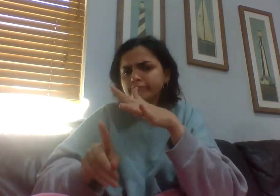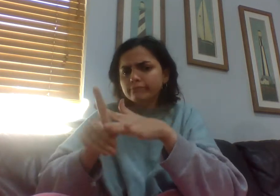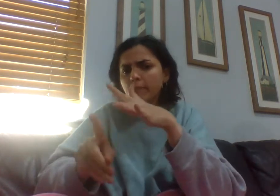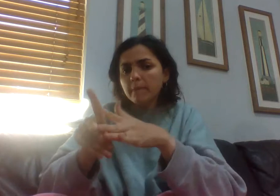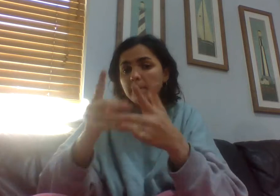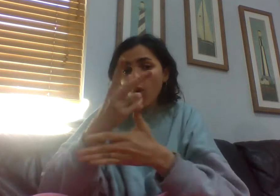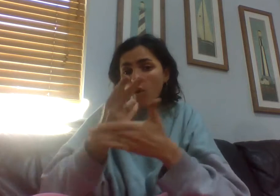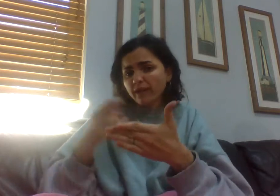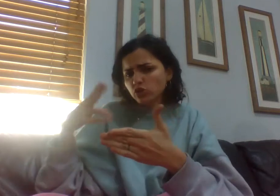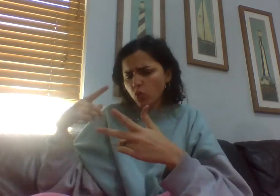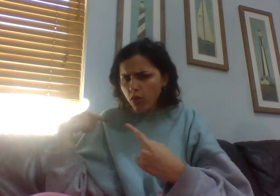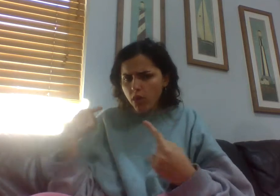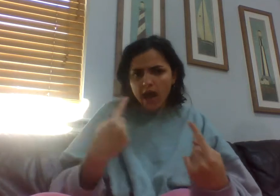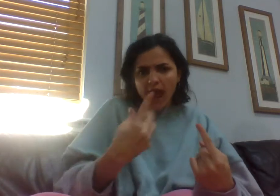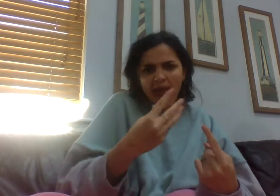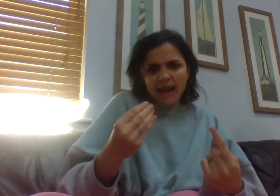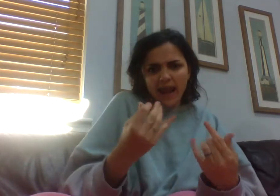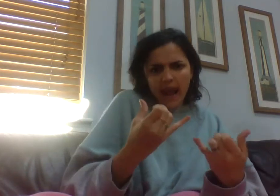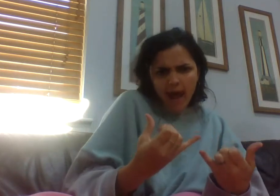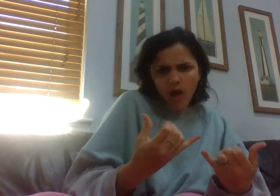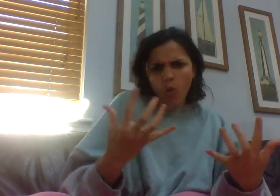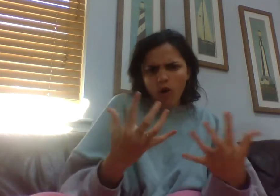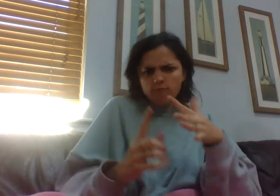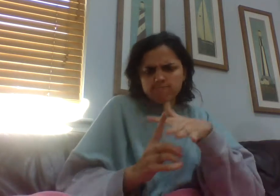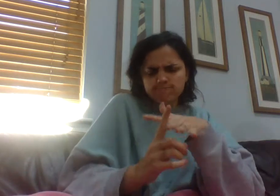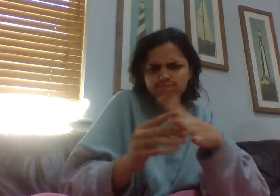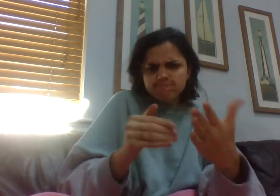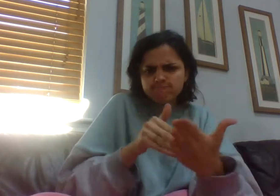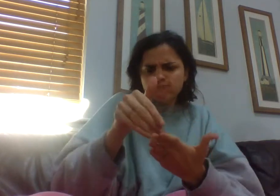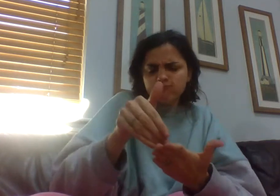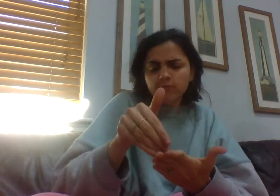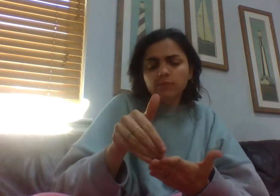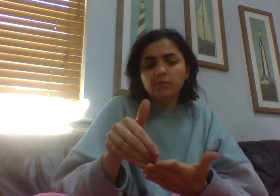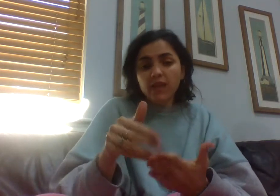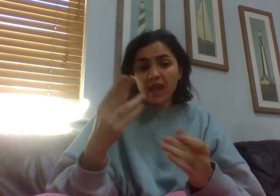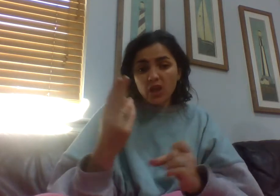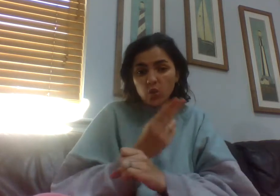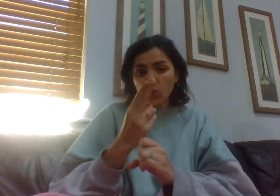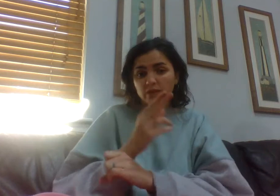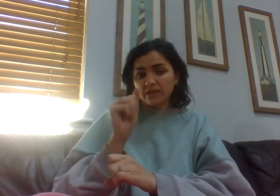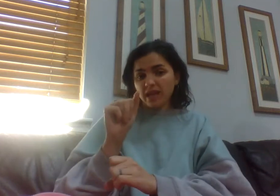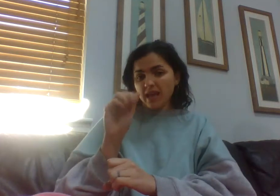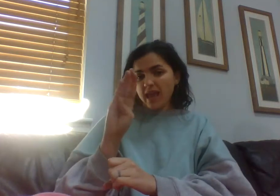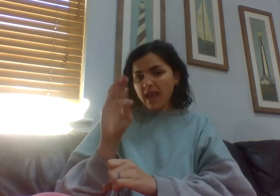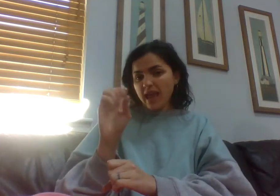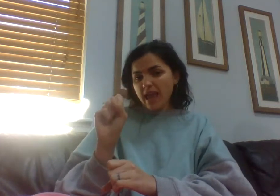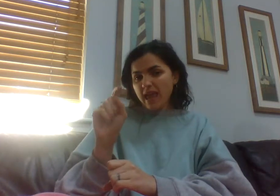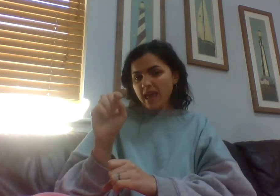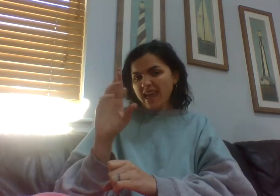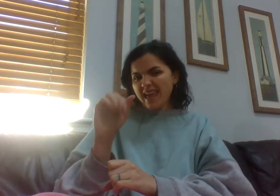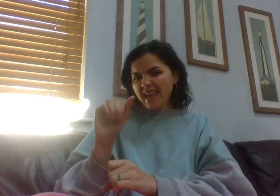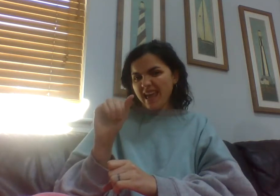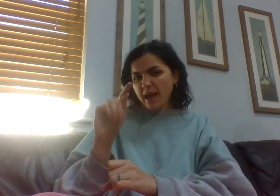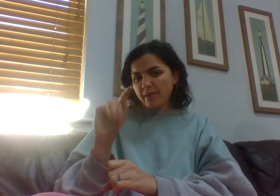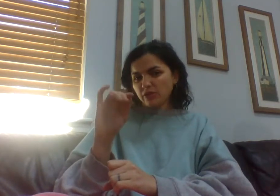is using some of these abstractions to every once in a while in some of his panels to incorporate them.